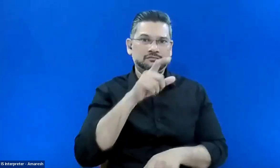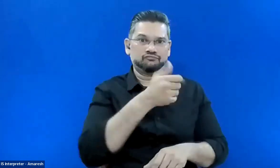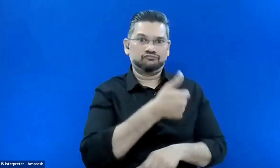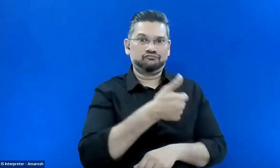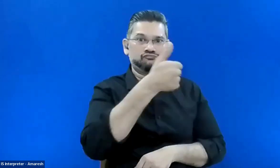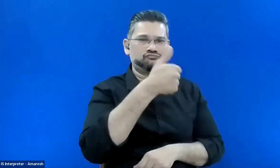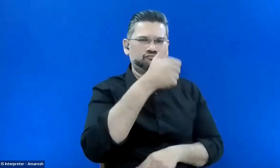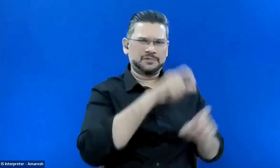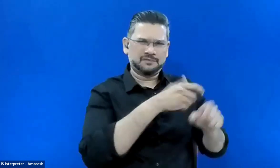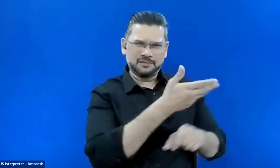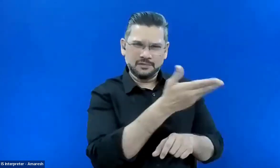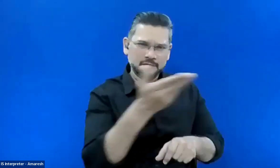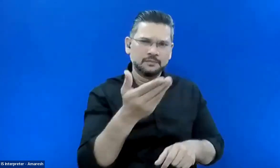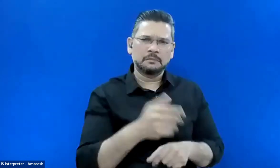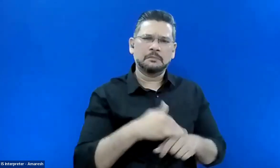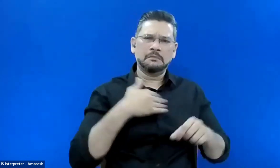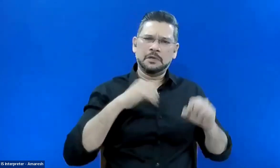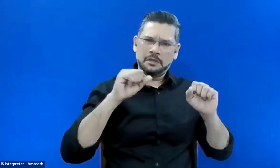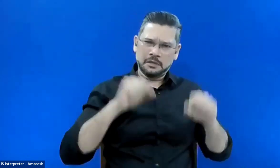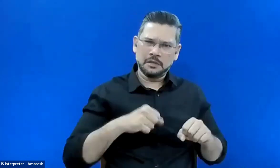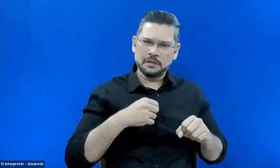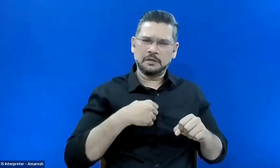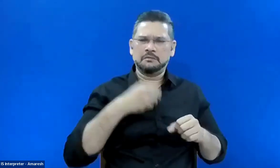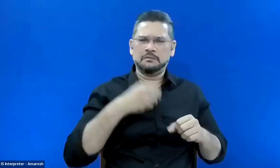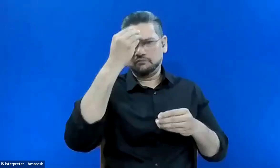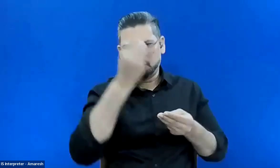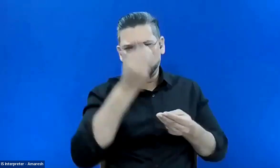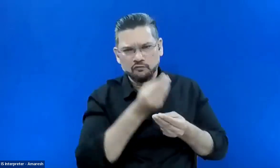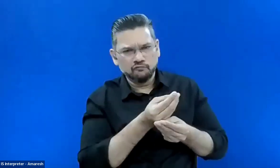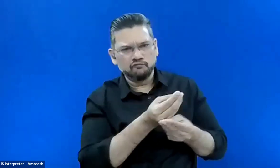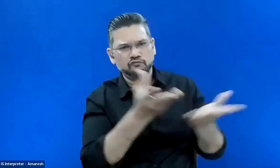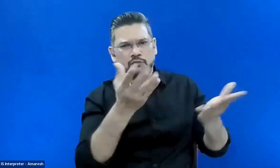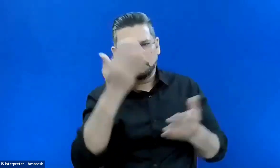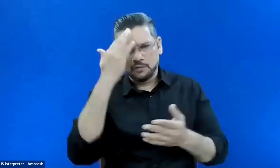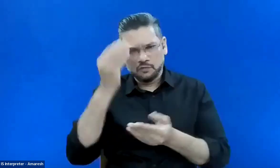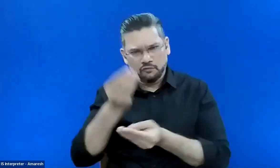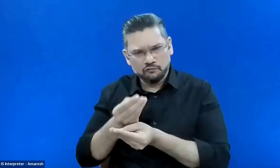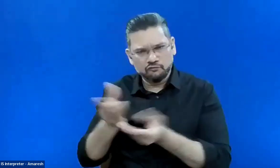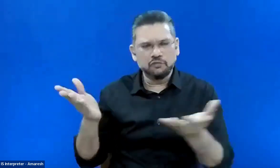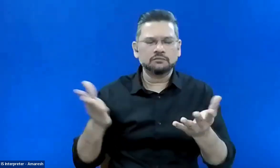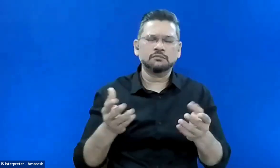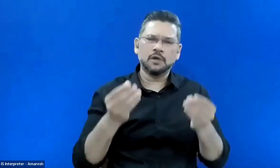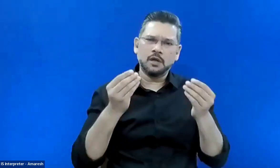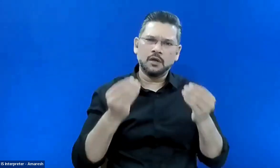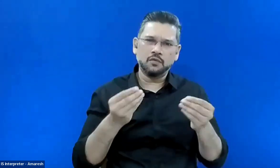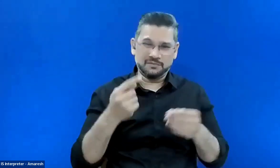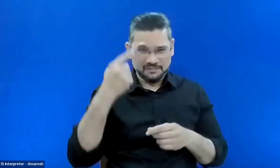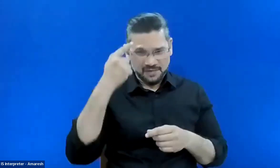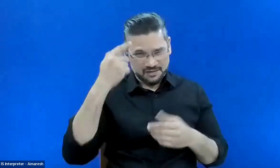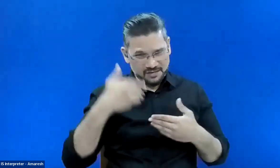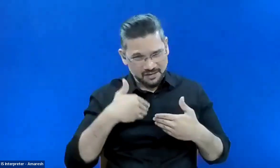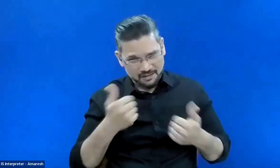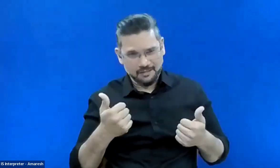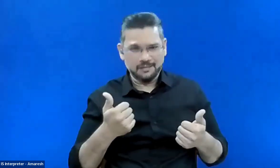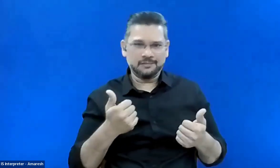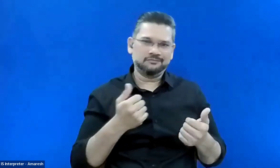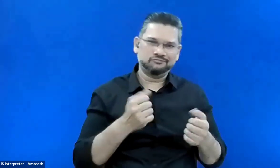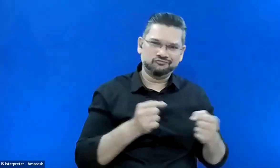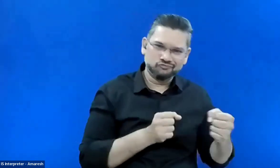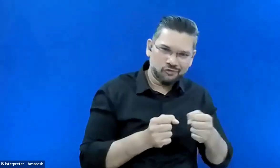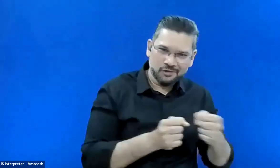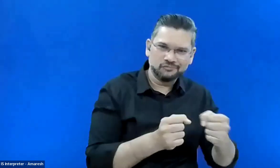appropriate strategies and changes in mental health policies that can play a role